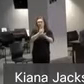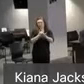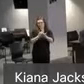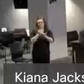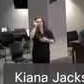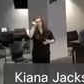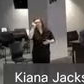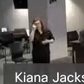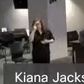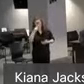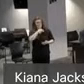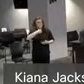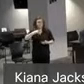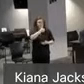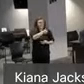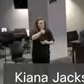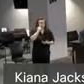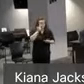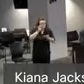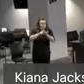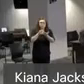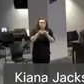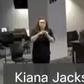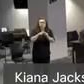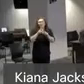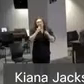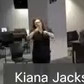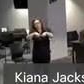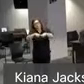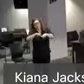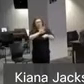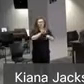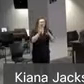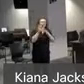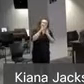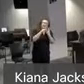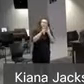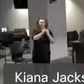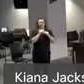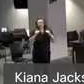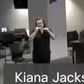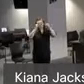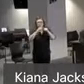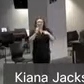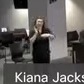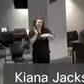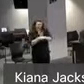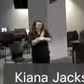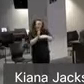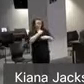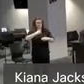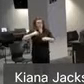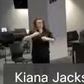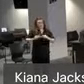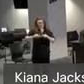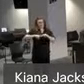of increase members see will vary between plan options and tiers. However, the average monthly increase to member